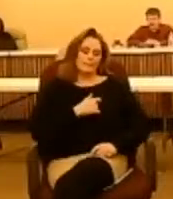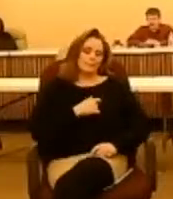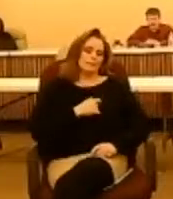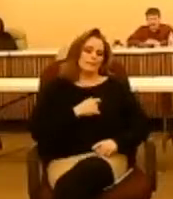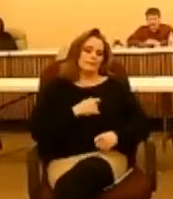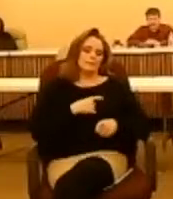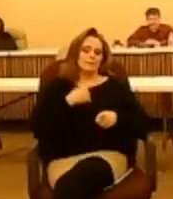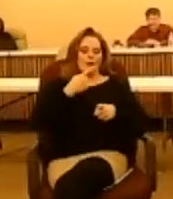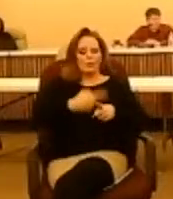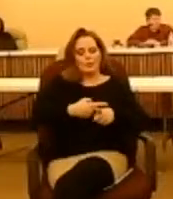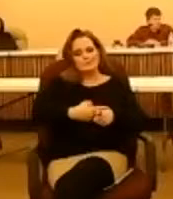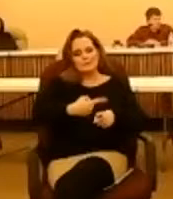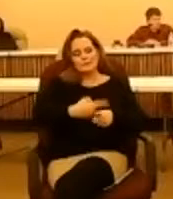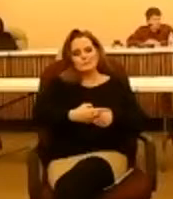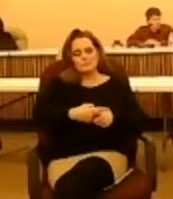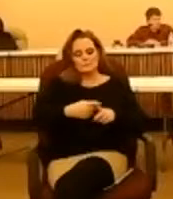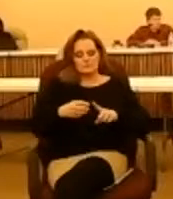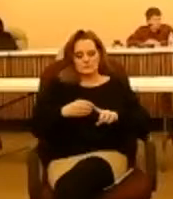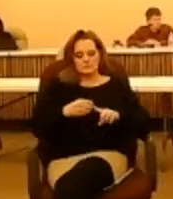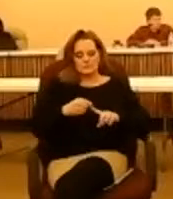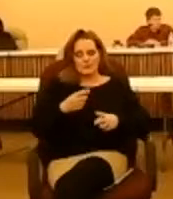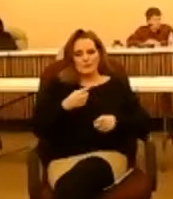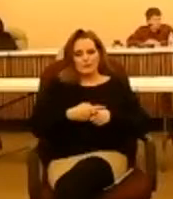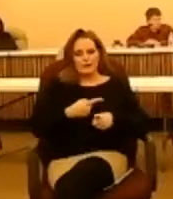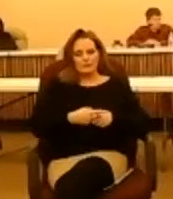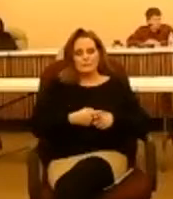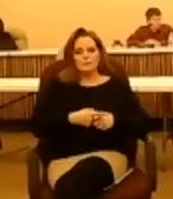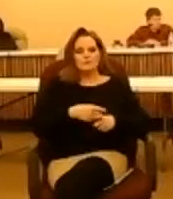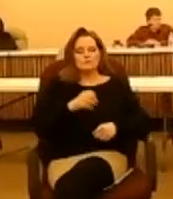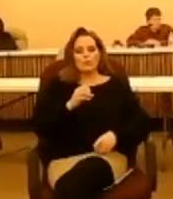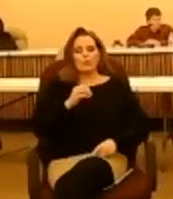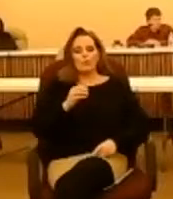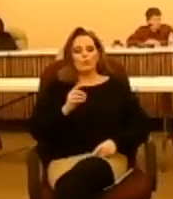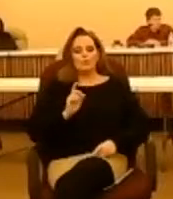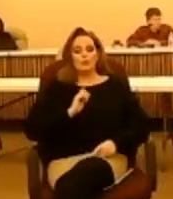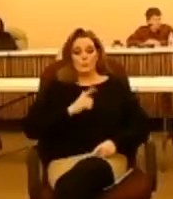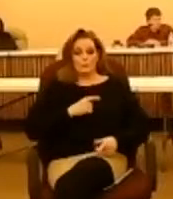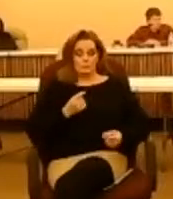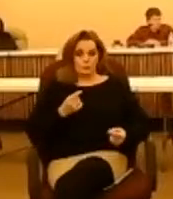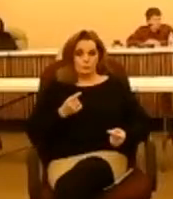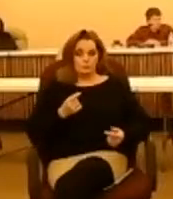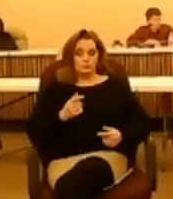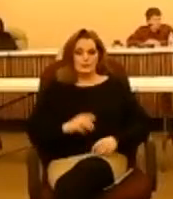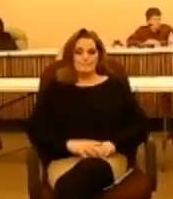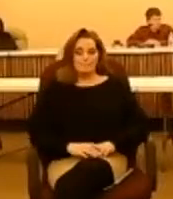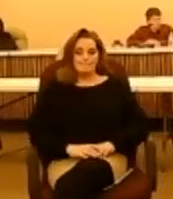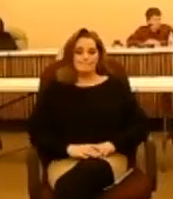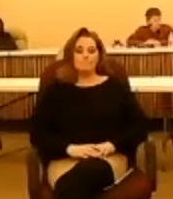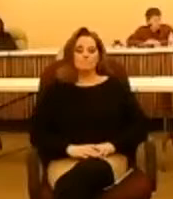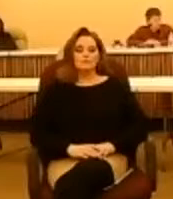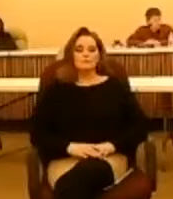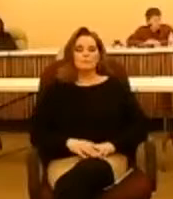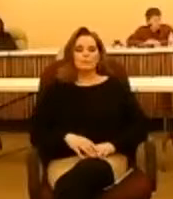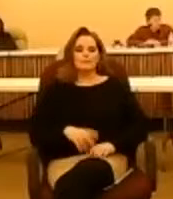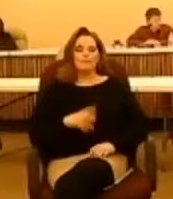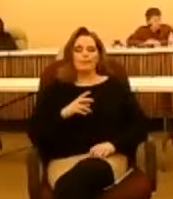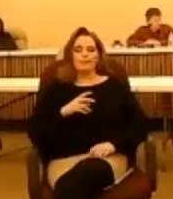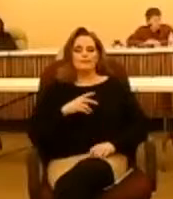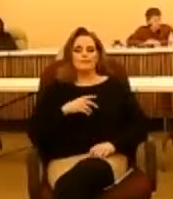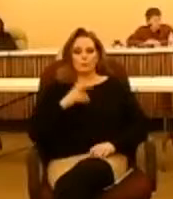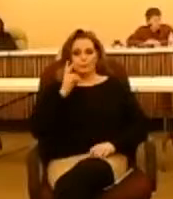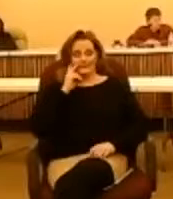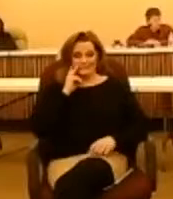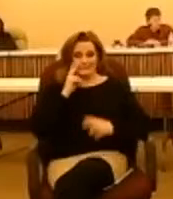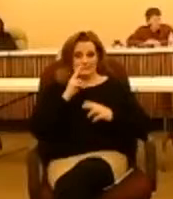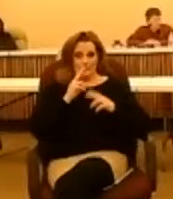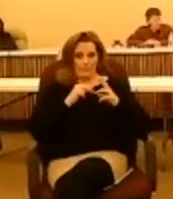cross-section cut-throughs so that we could see how the building